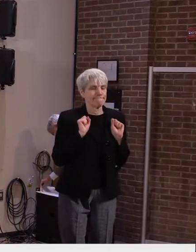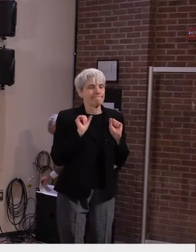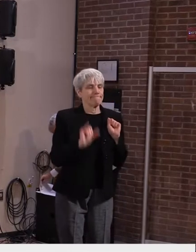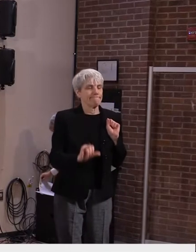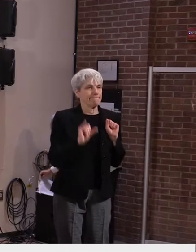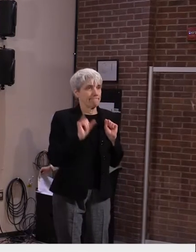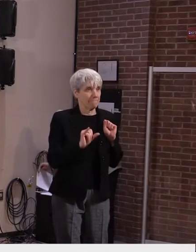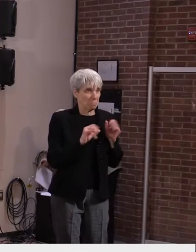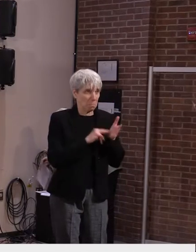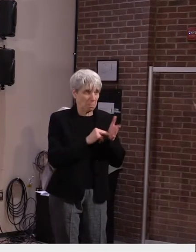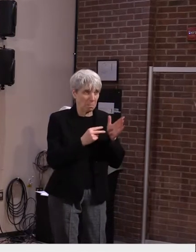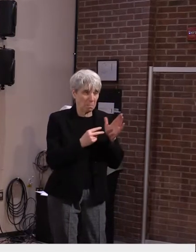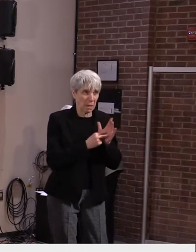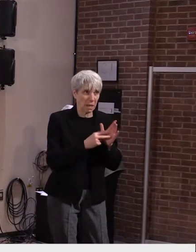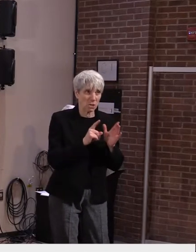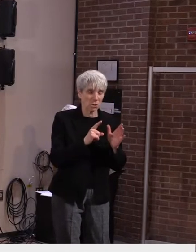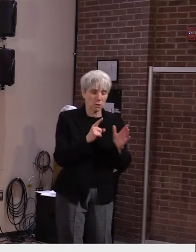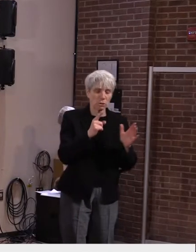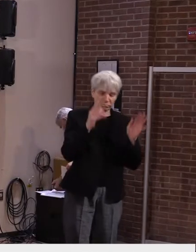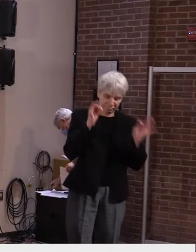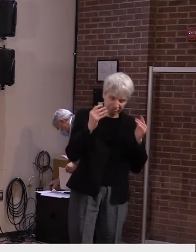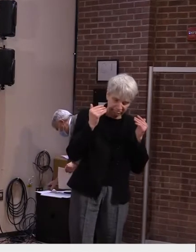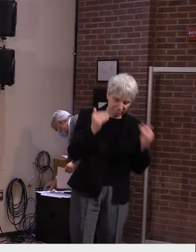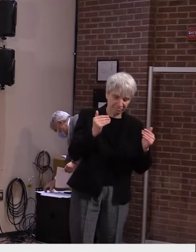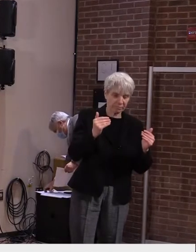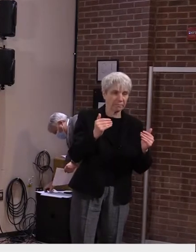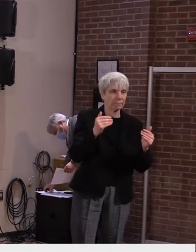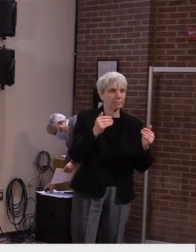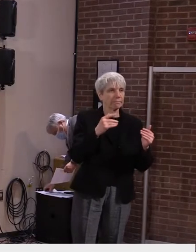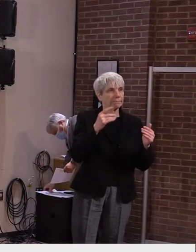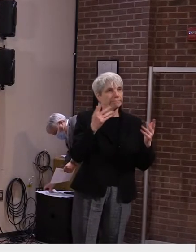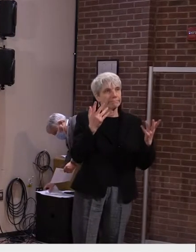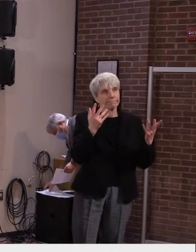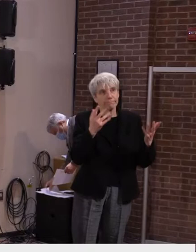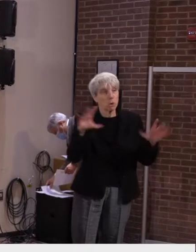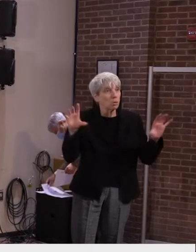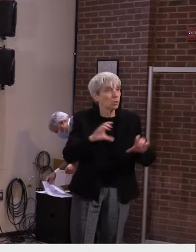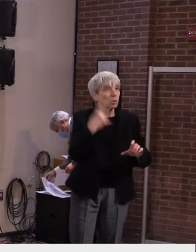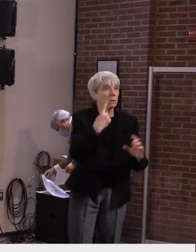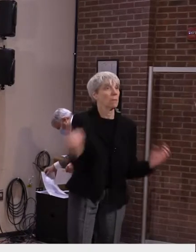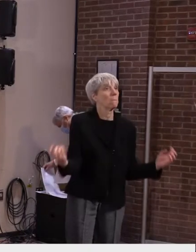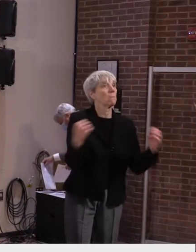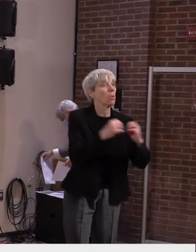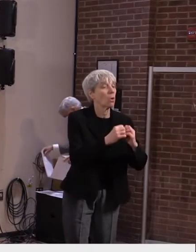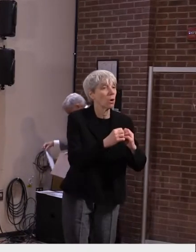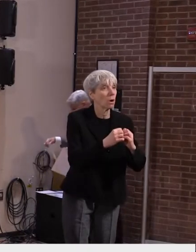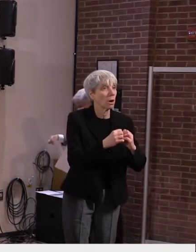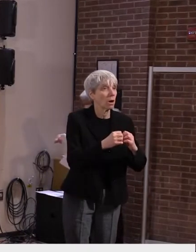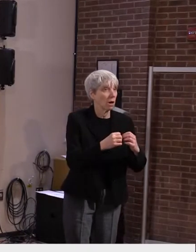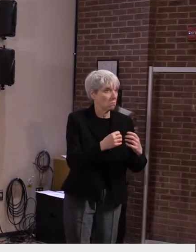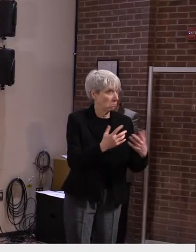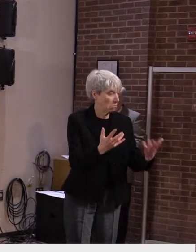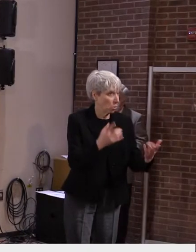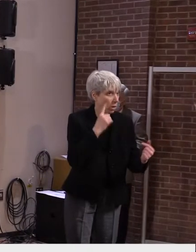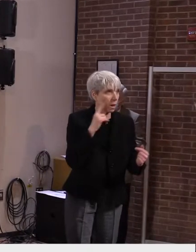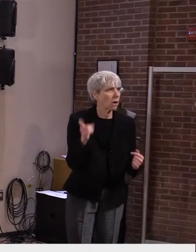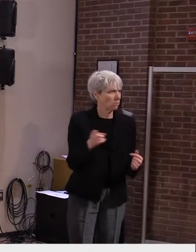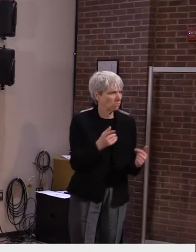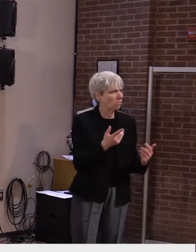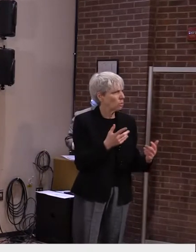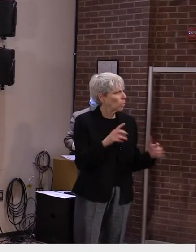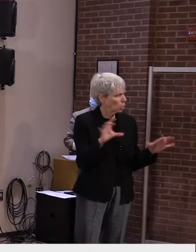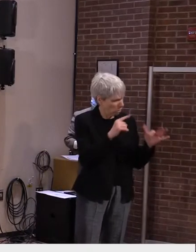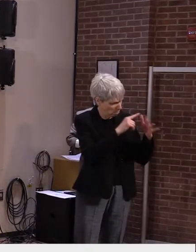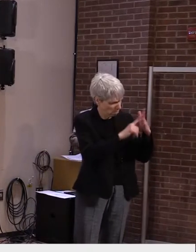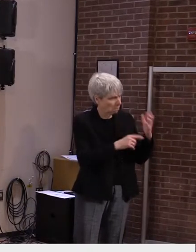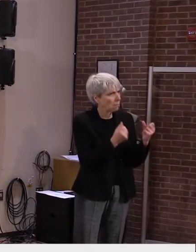we should be taking further steps in addition to vaccines? Well, again, we are taking a lot of steps. When you look at